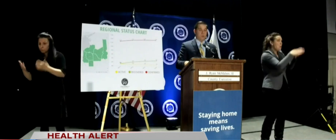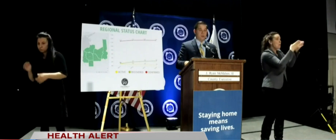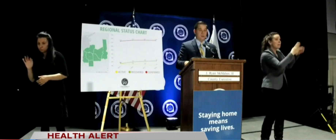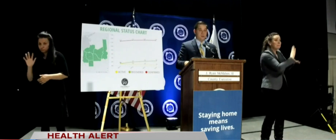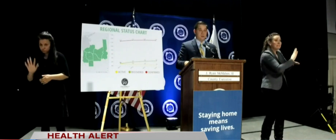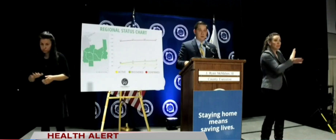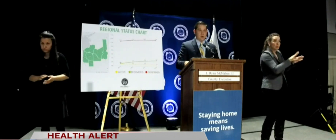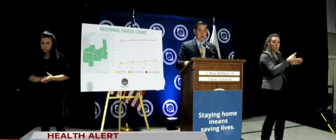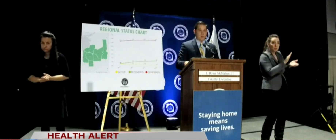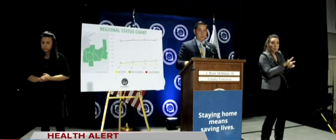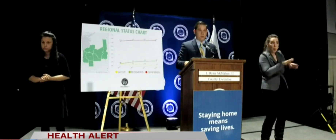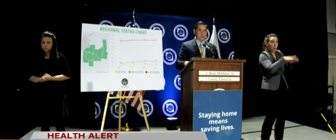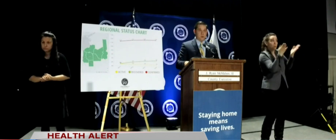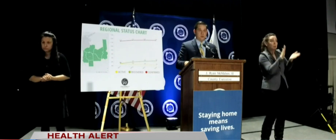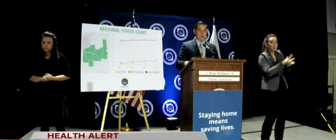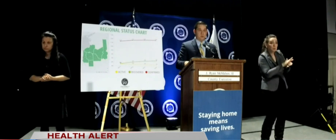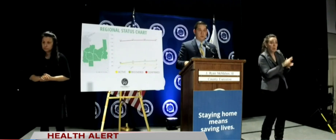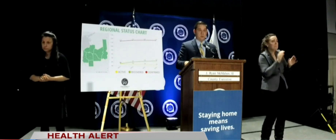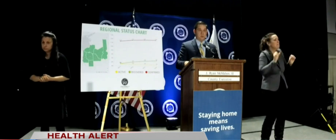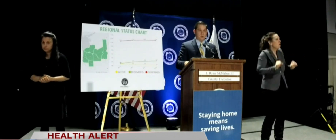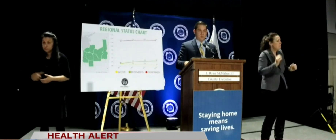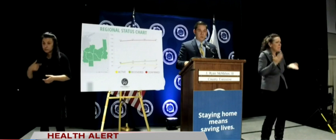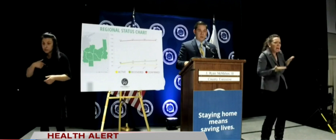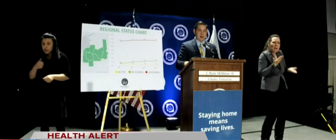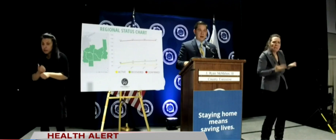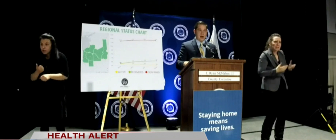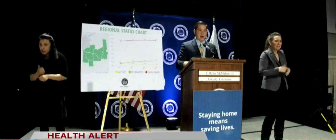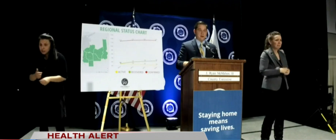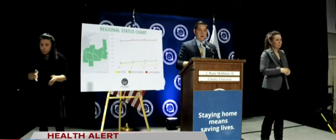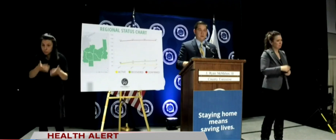job openings, please go to